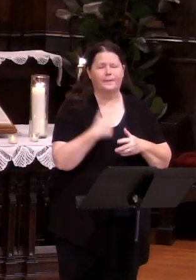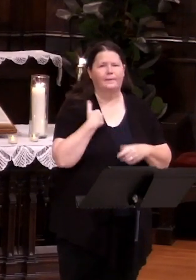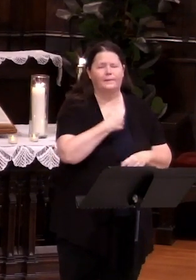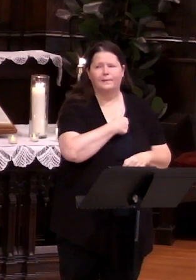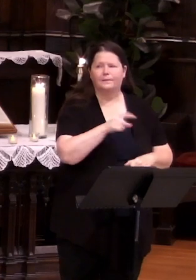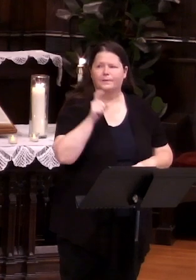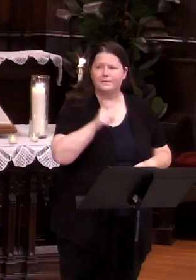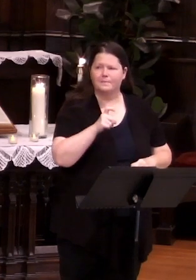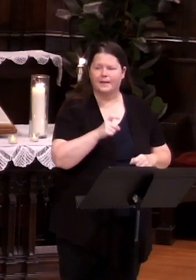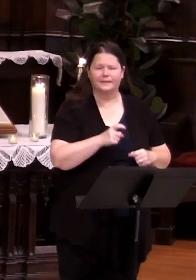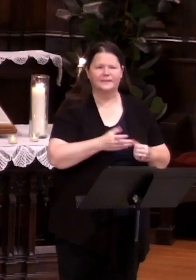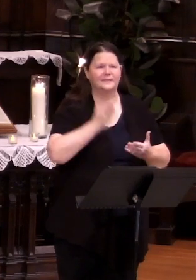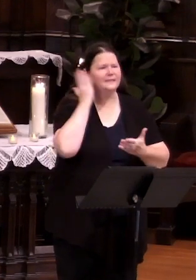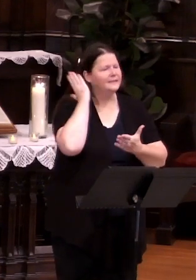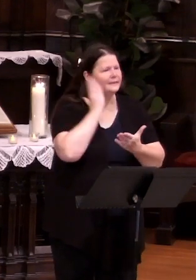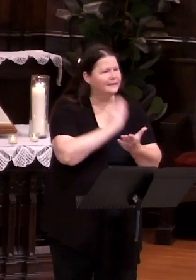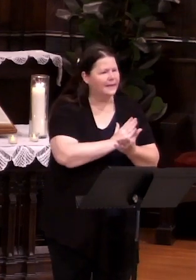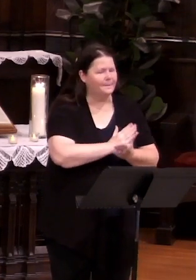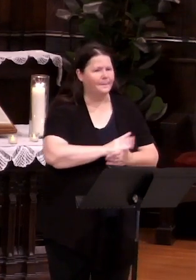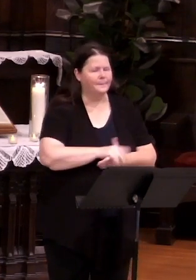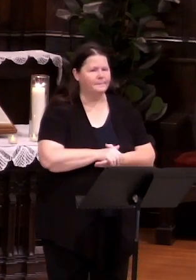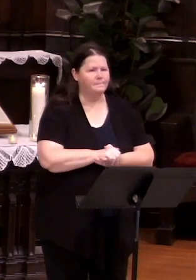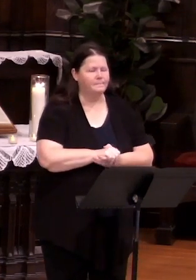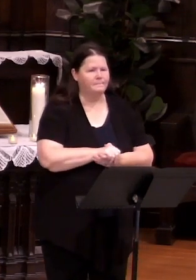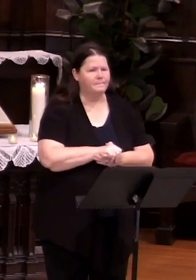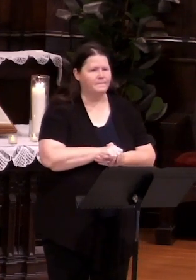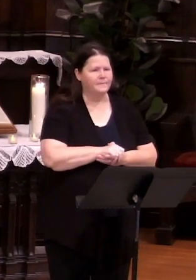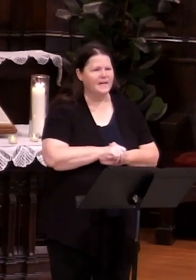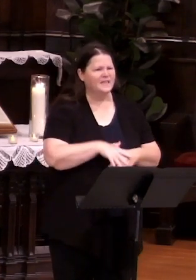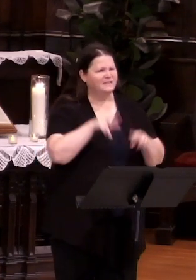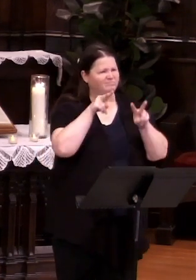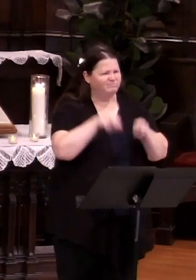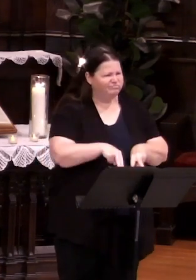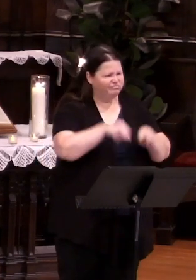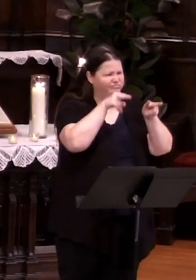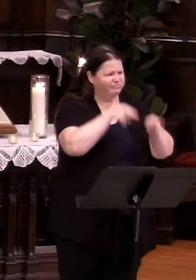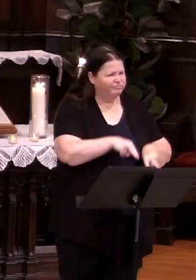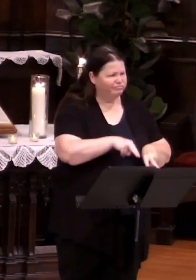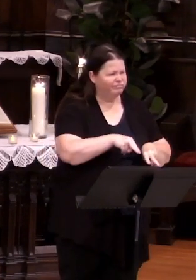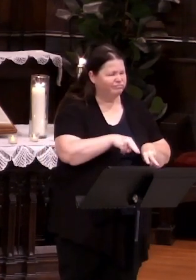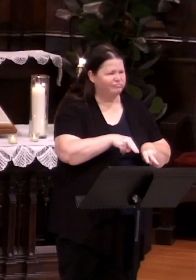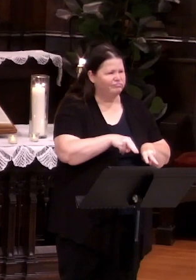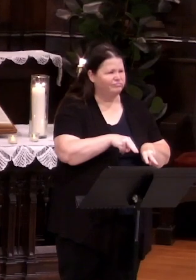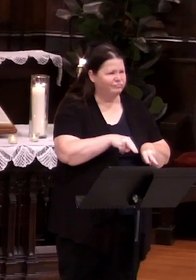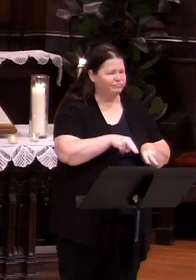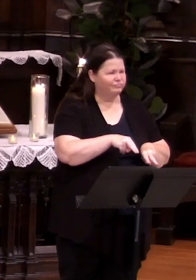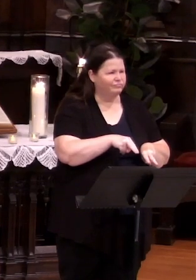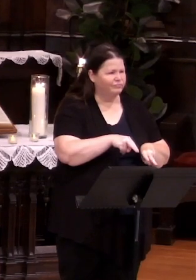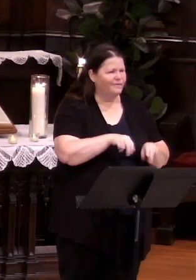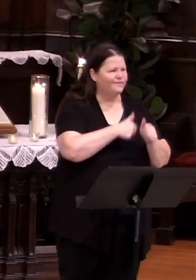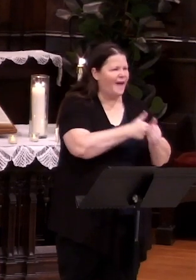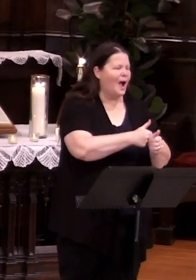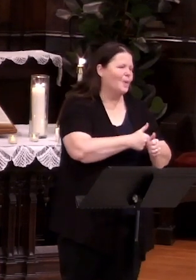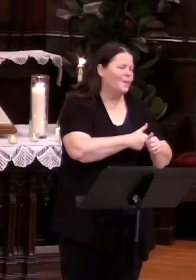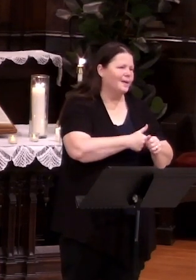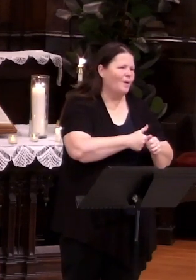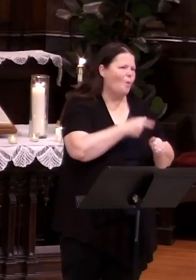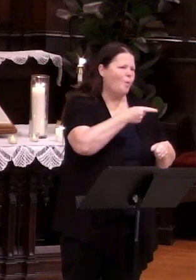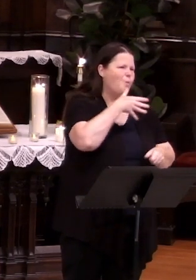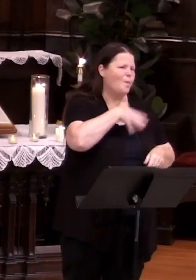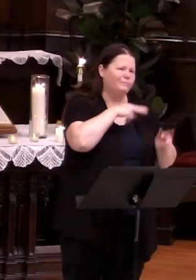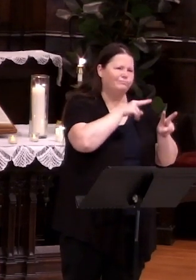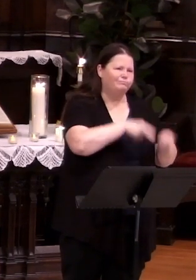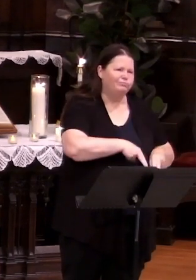we must stop demonizing one another based on our gender, identity, race,